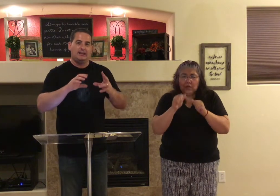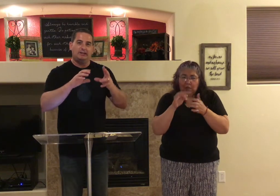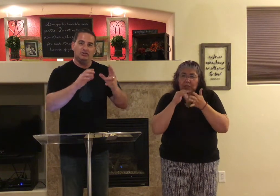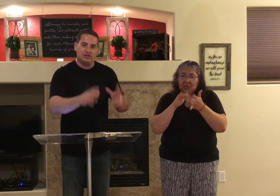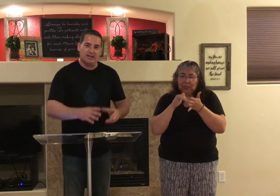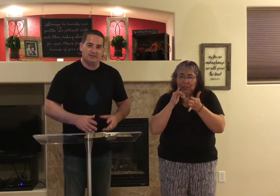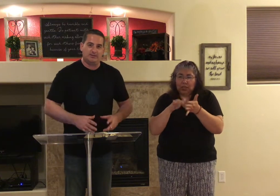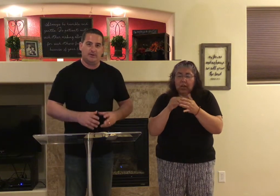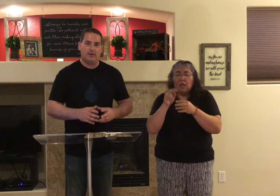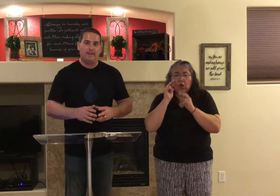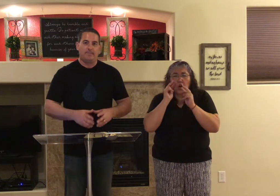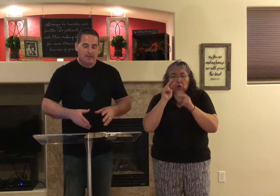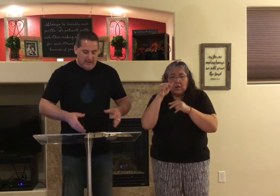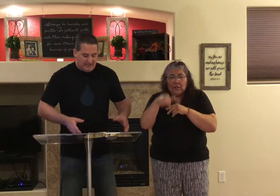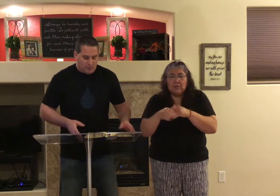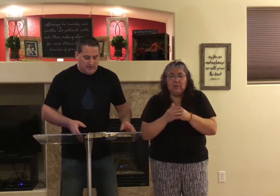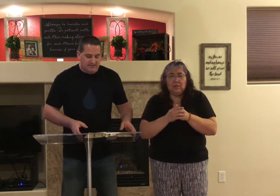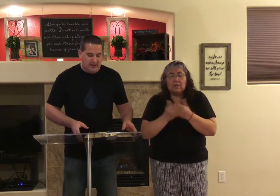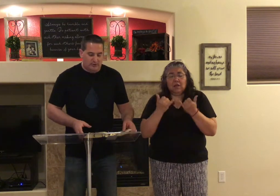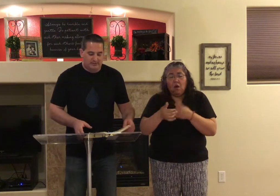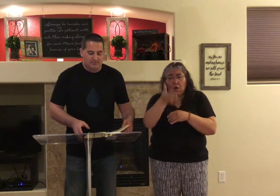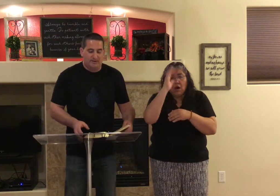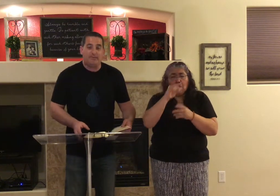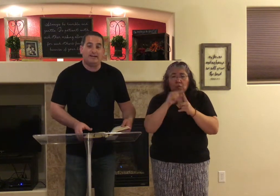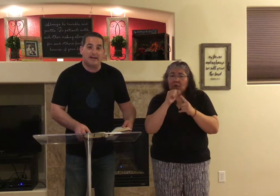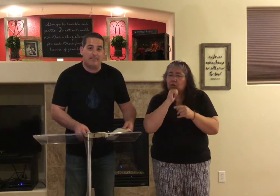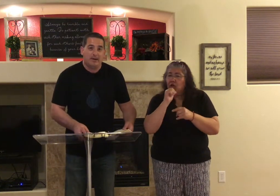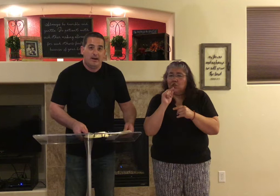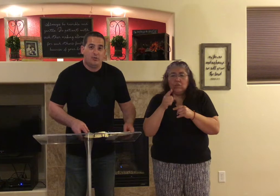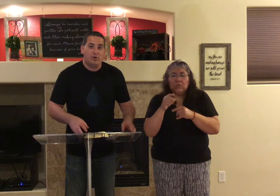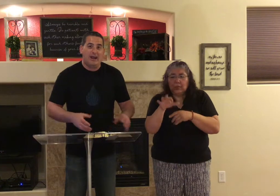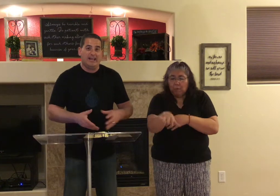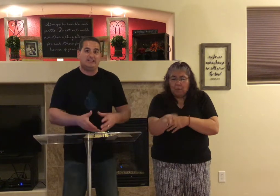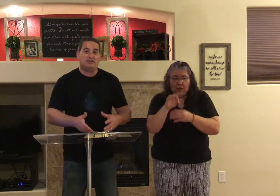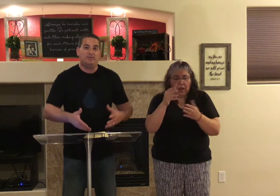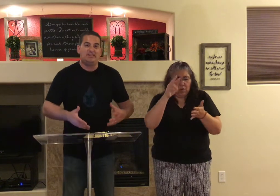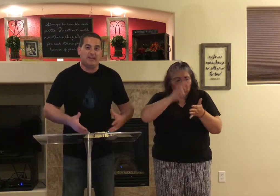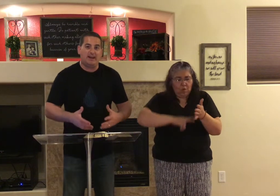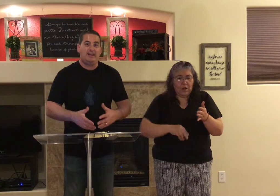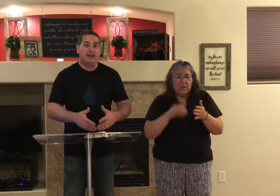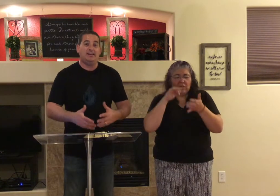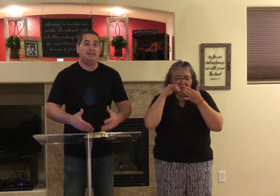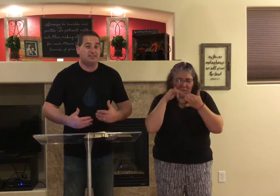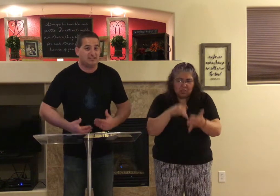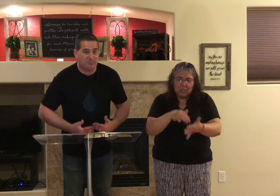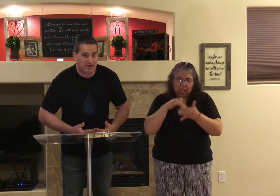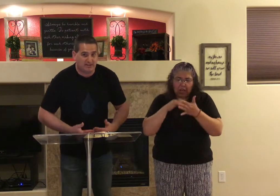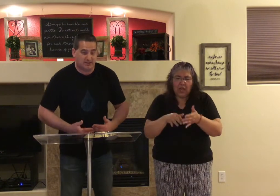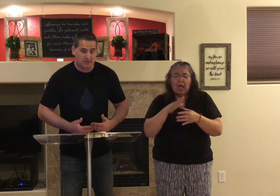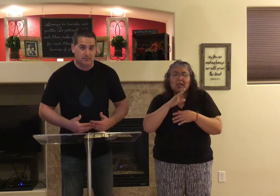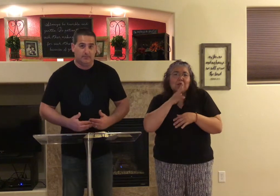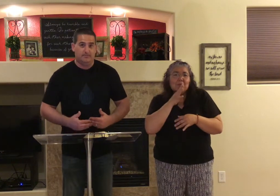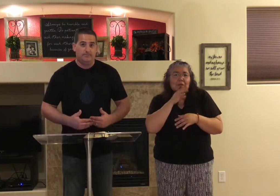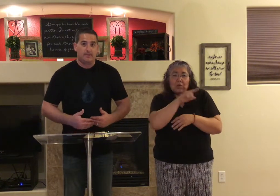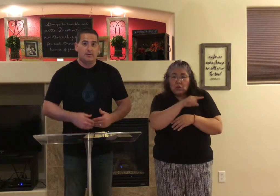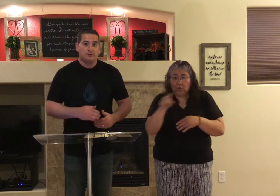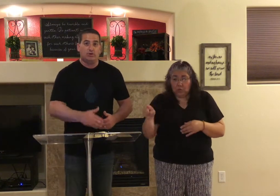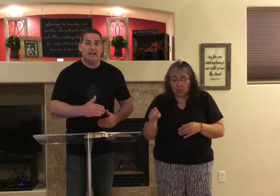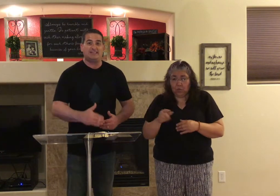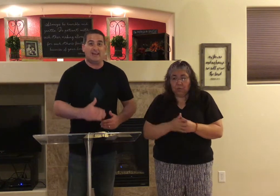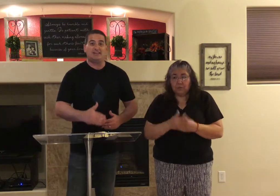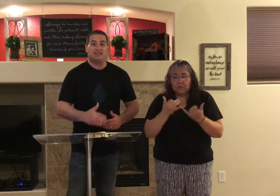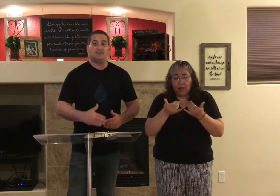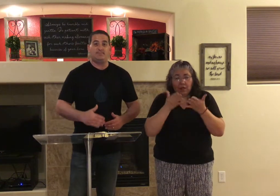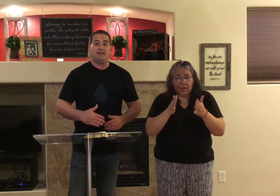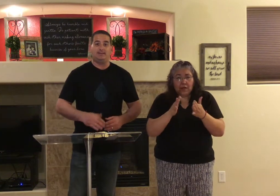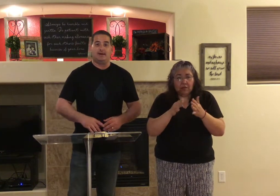it and look into it, right? God's word is not only to be picked up and read, it's to be studied and it is to speak to you. So